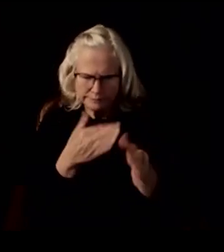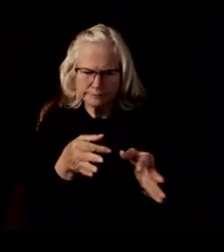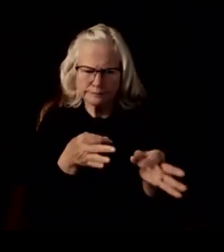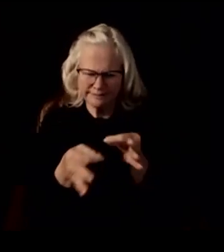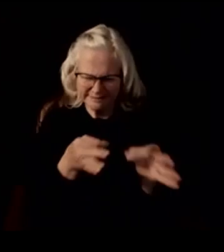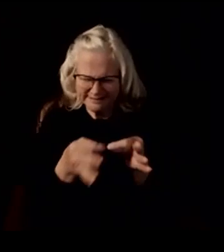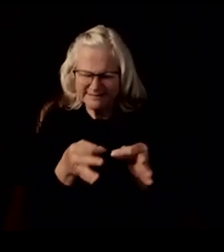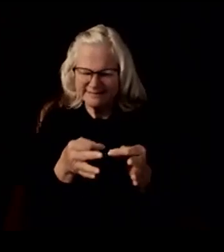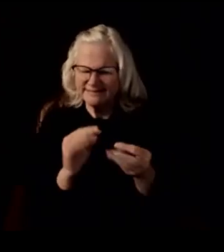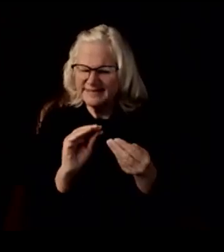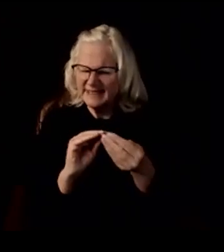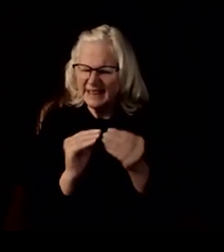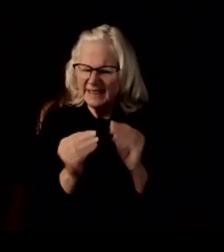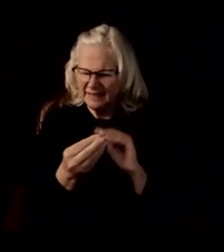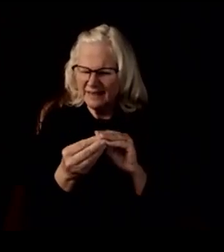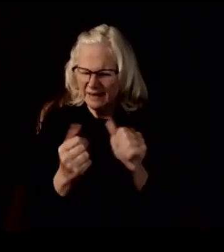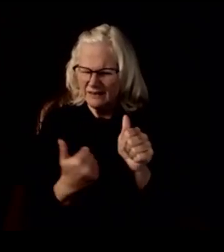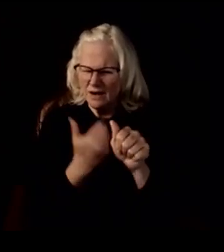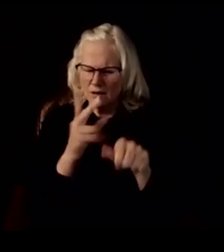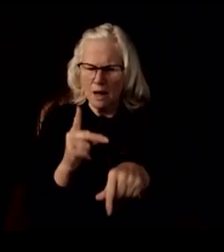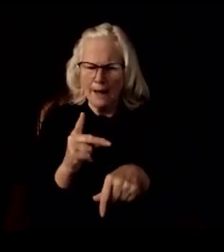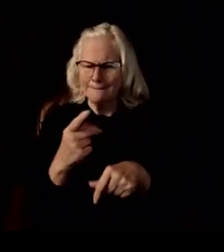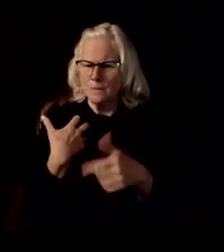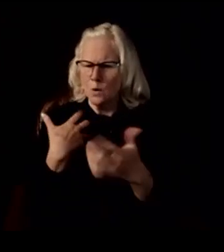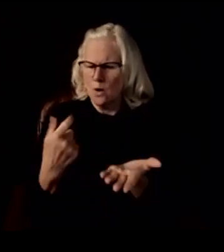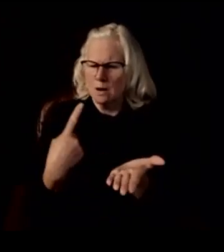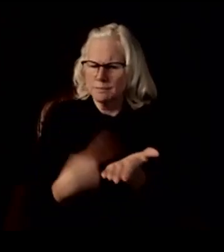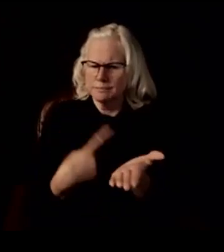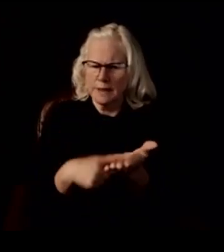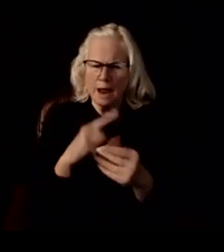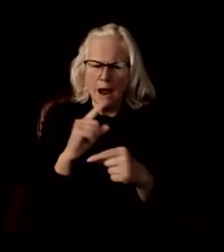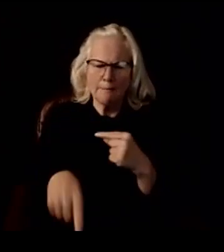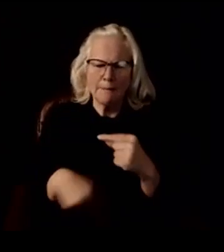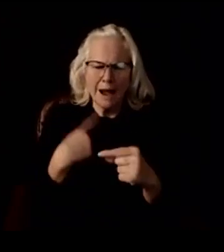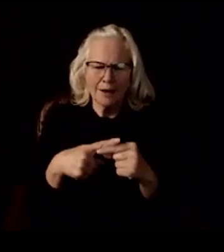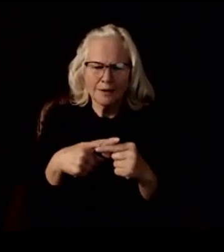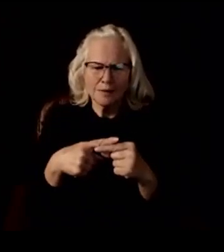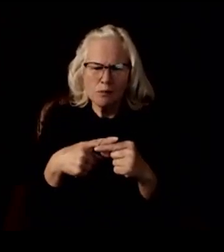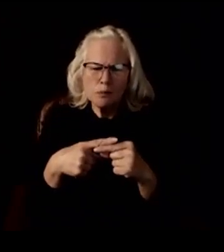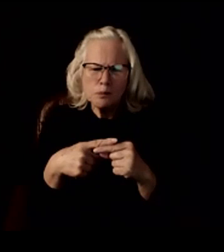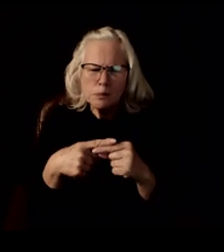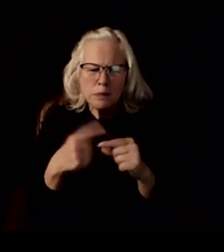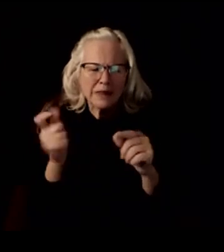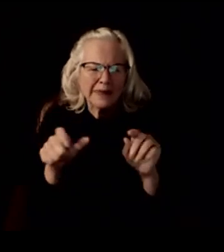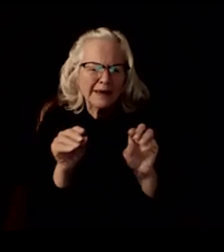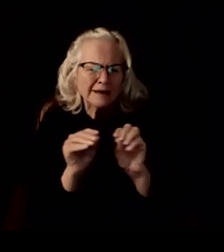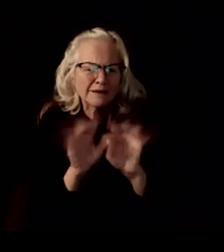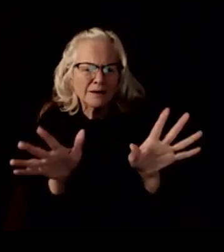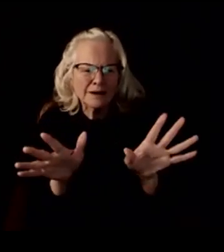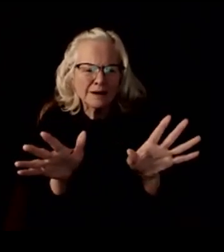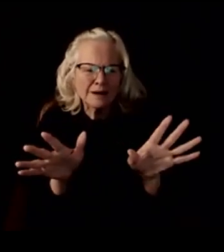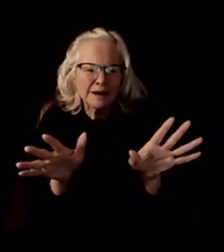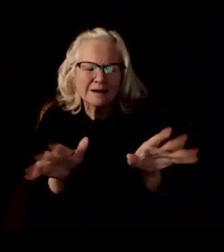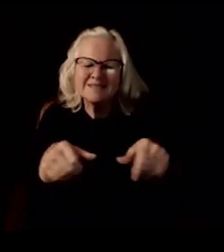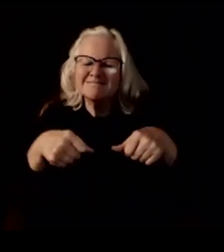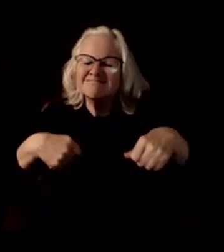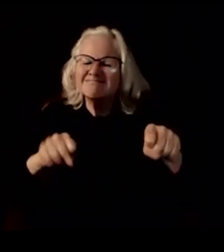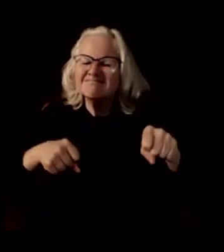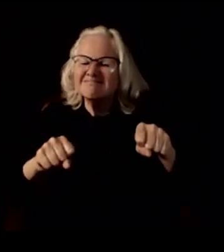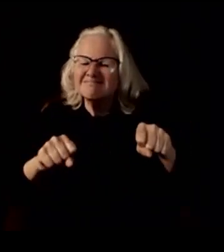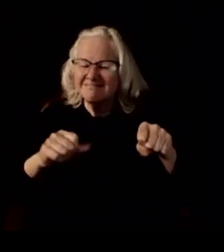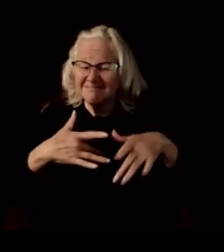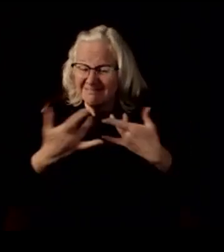follow up on that. Actually, first, I did have a clarification about the Sturgis cases. You said there are